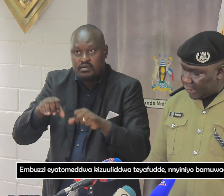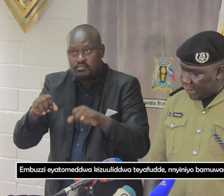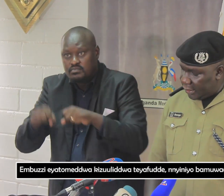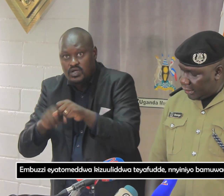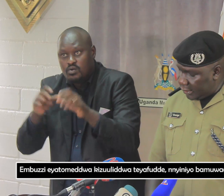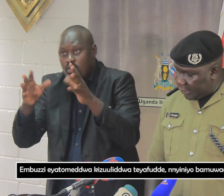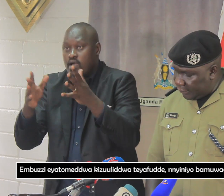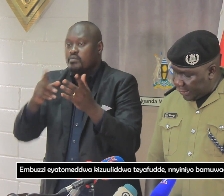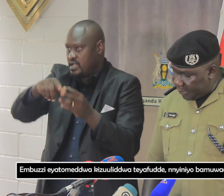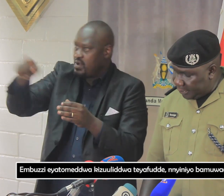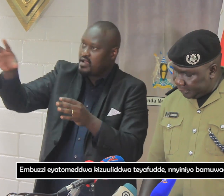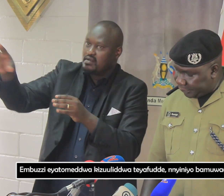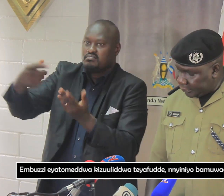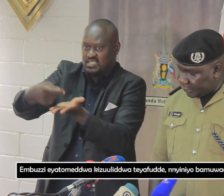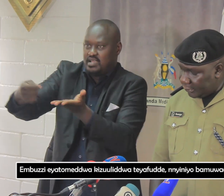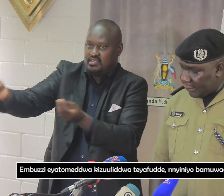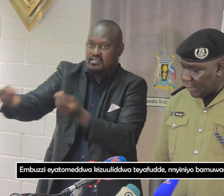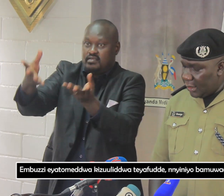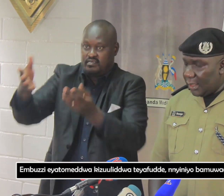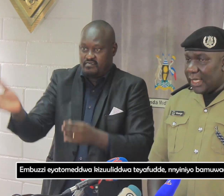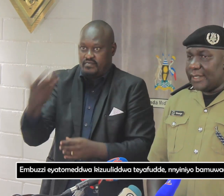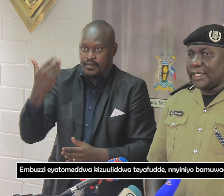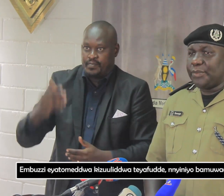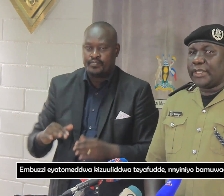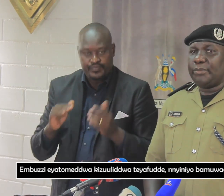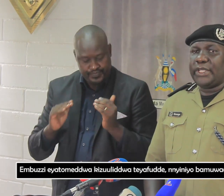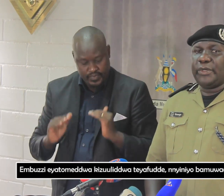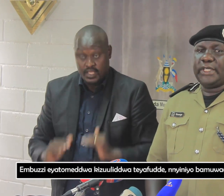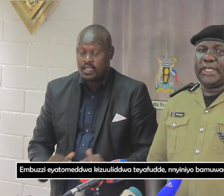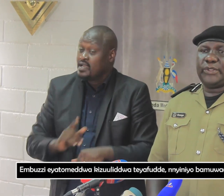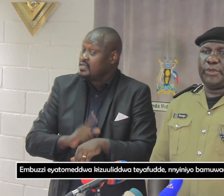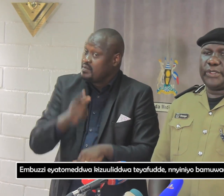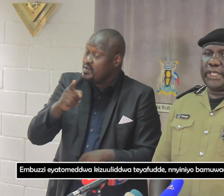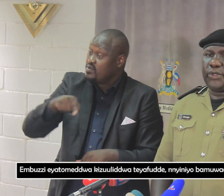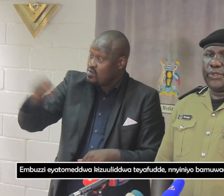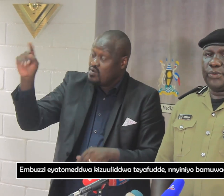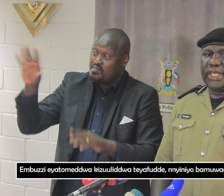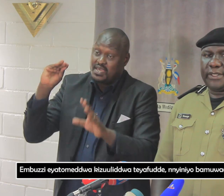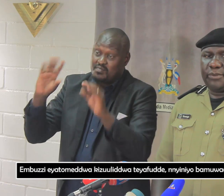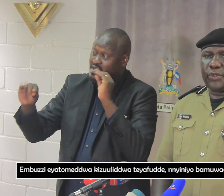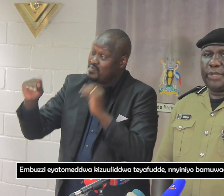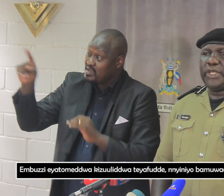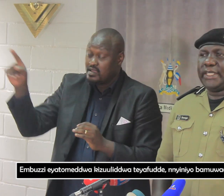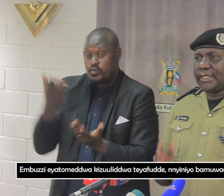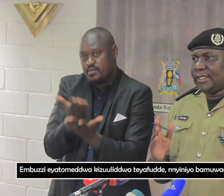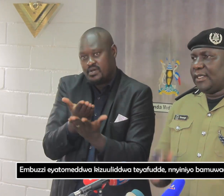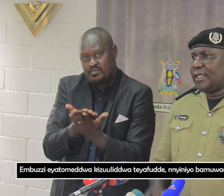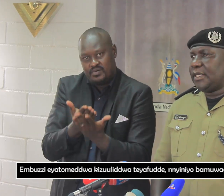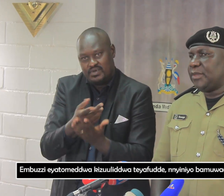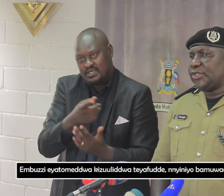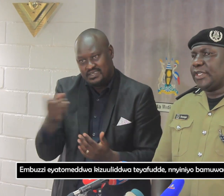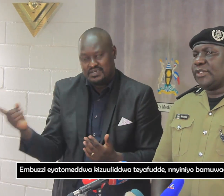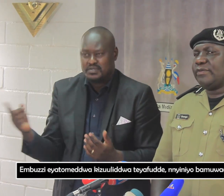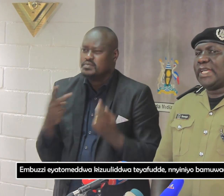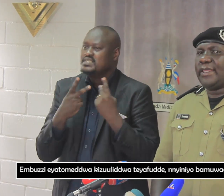you sign for them. As they pick the borders or motorcycles, we would like them to emulate